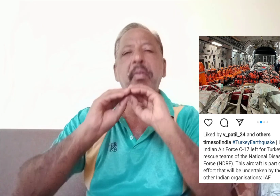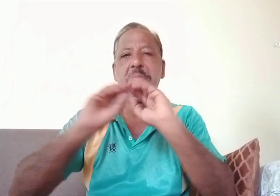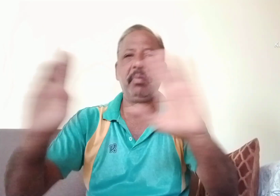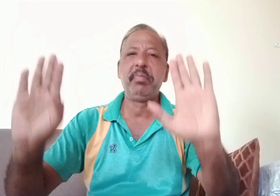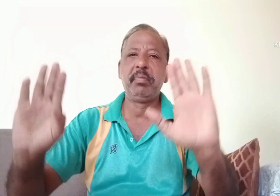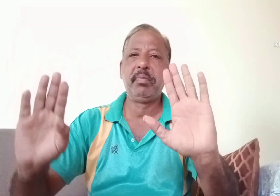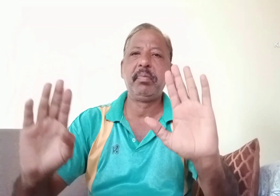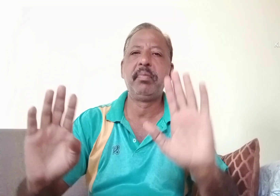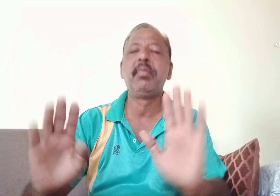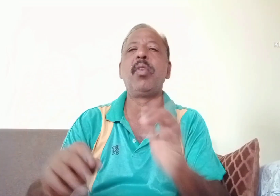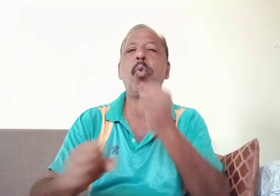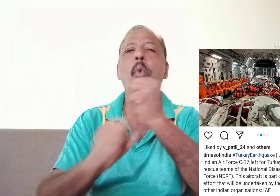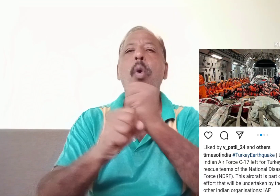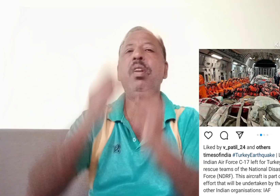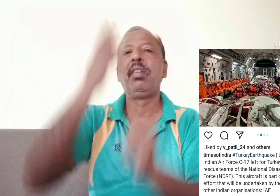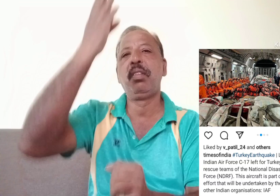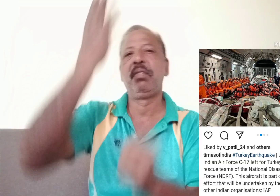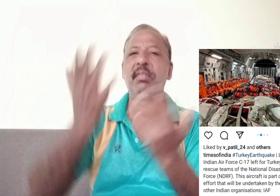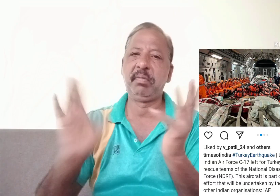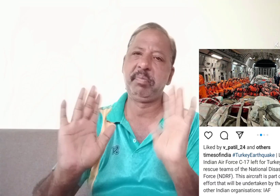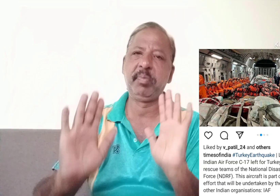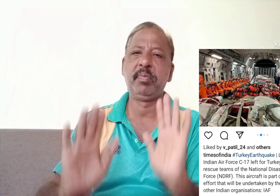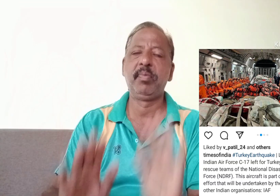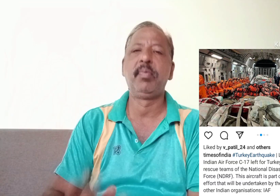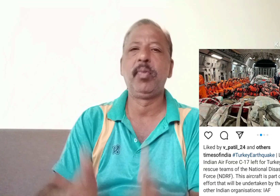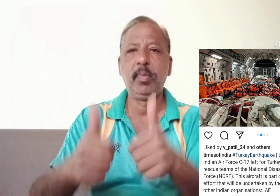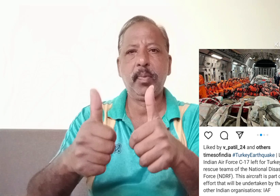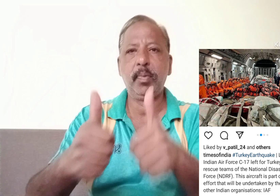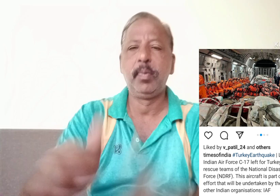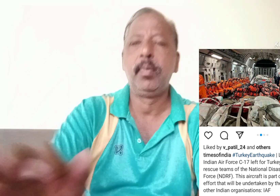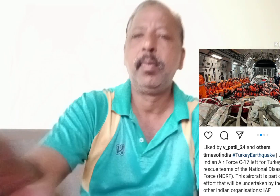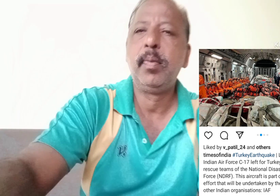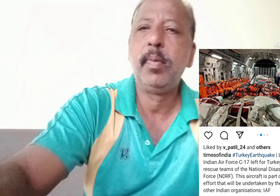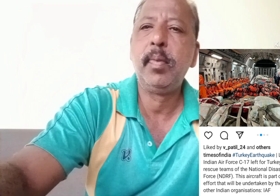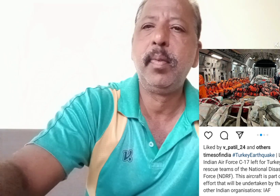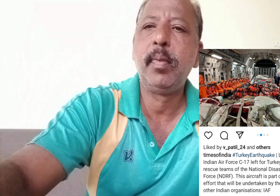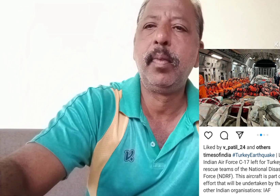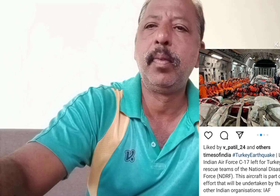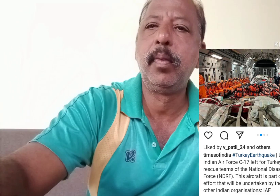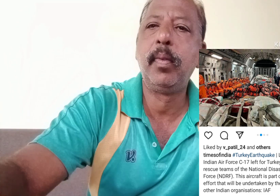Yeah.